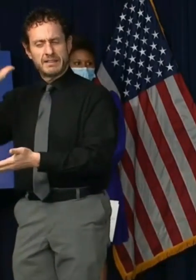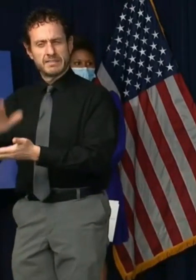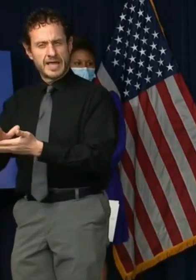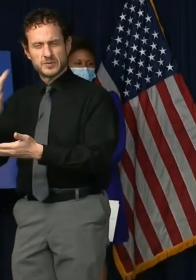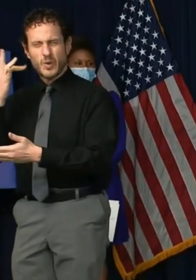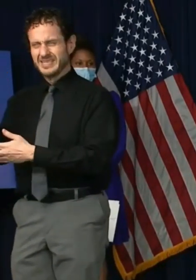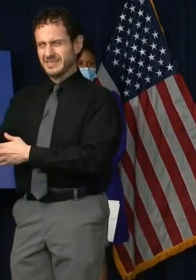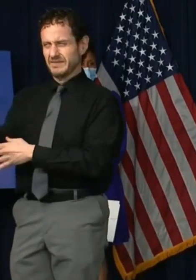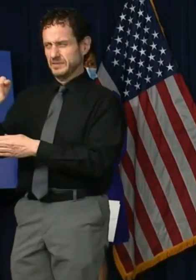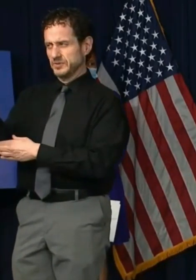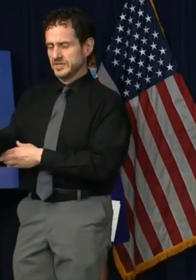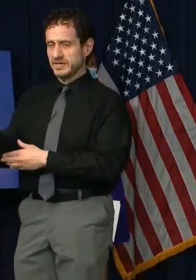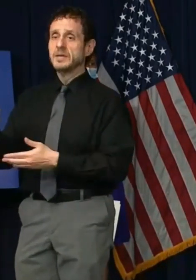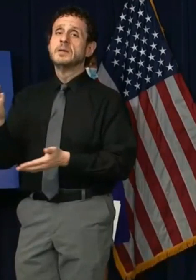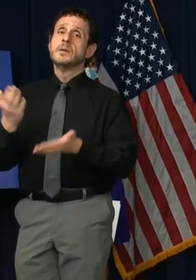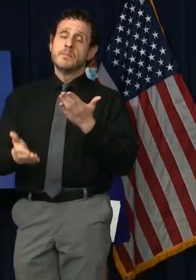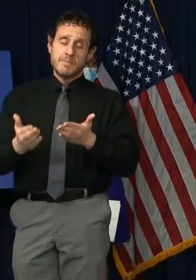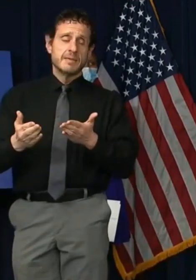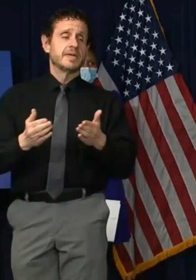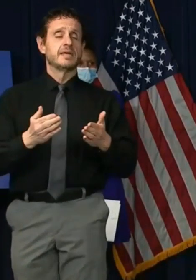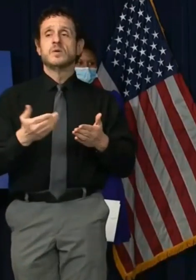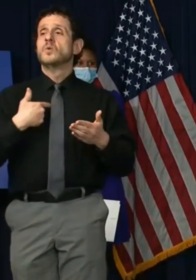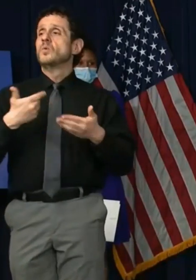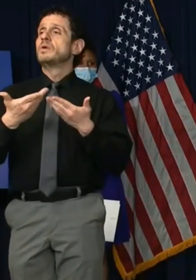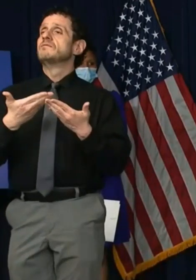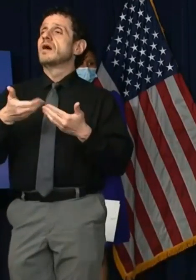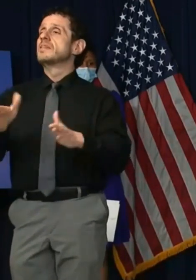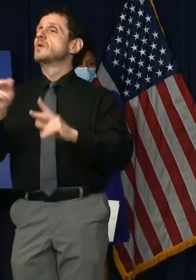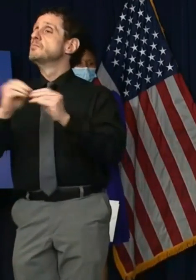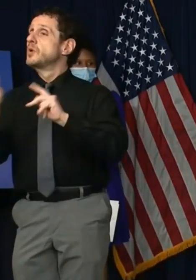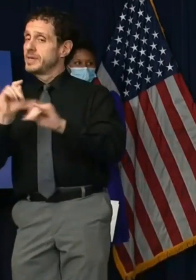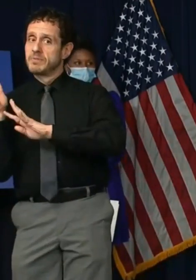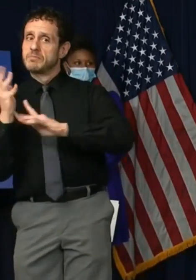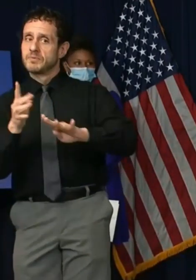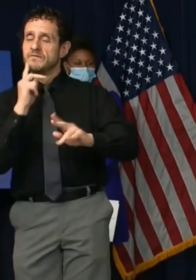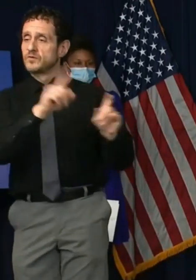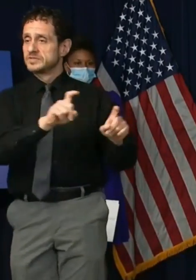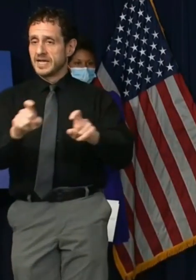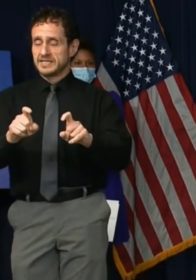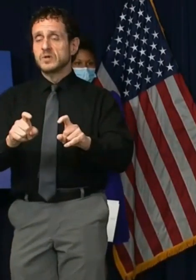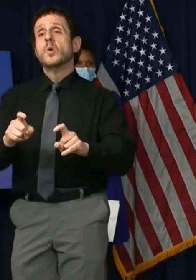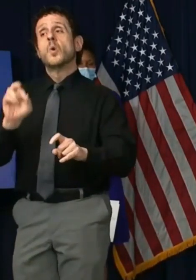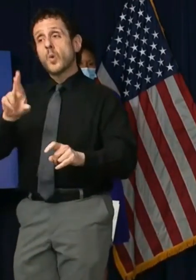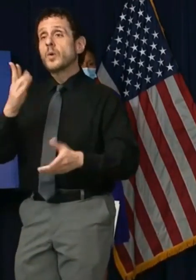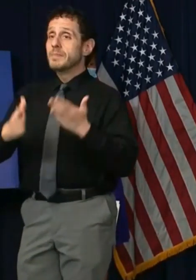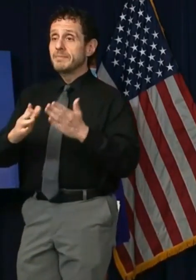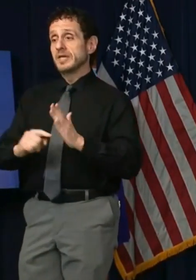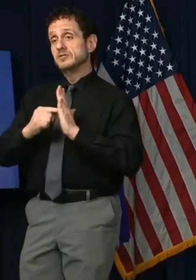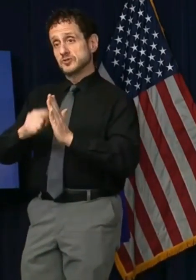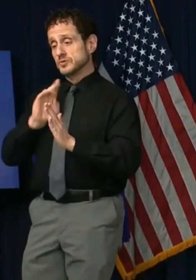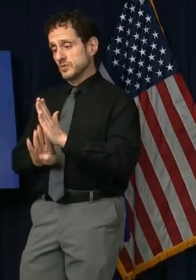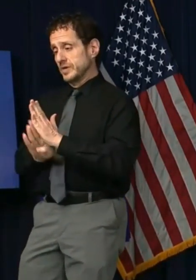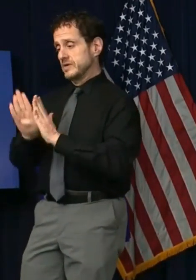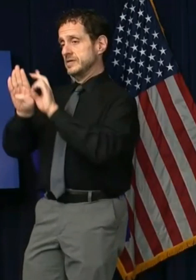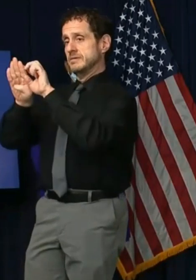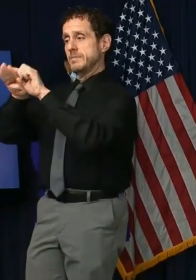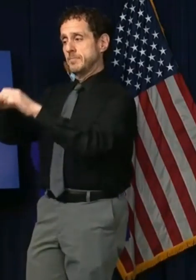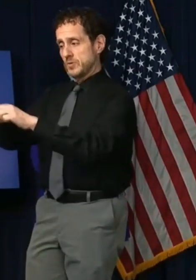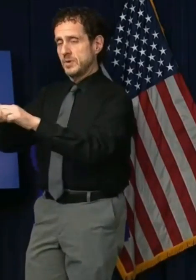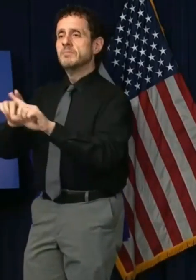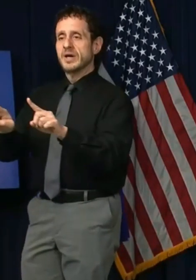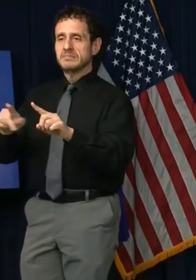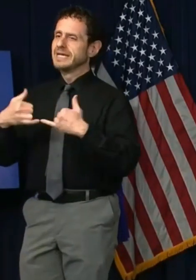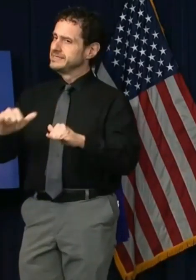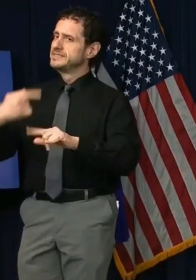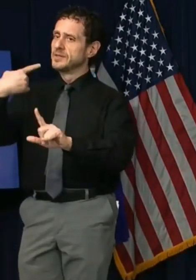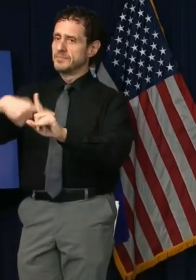expanded testing criteria versus an indicator of flattening the curve. But it's a positive sign nonetheless for